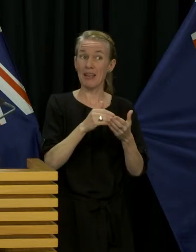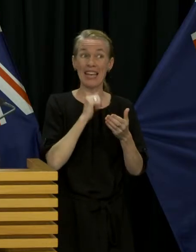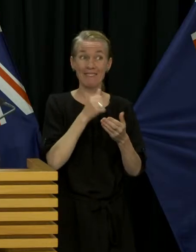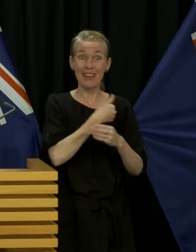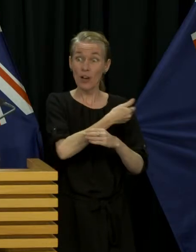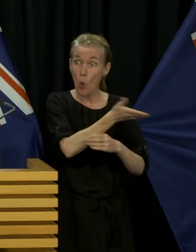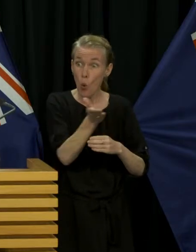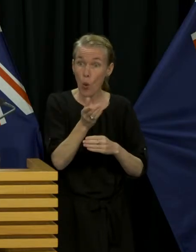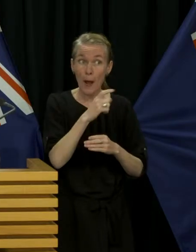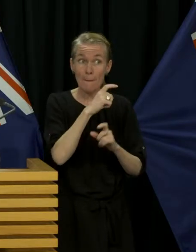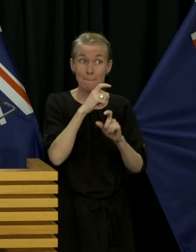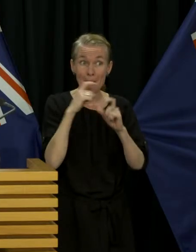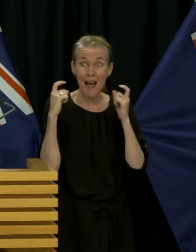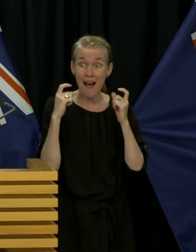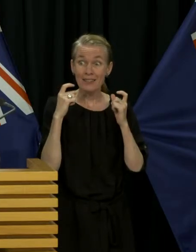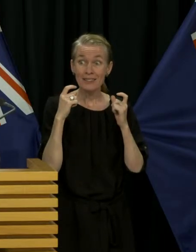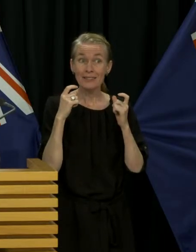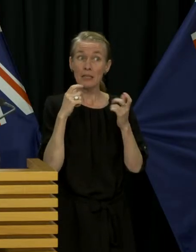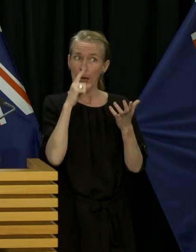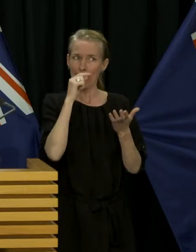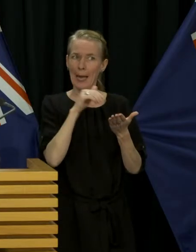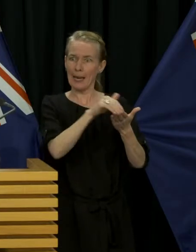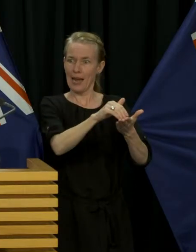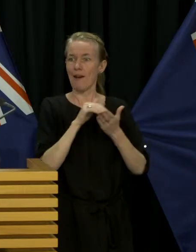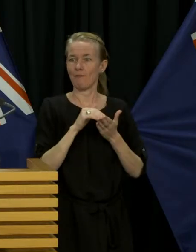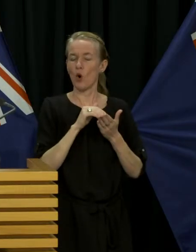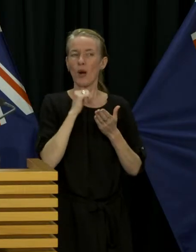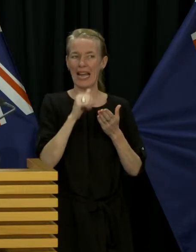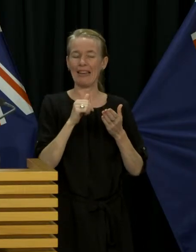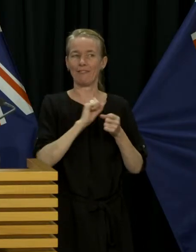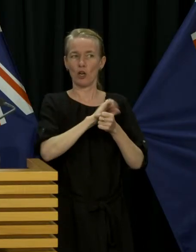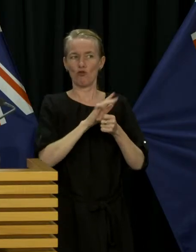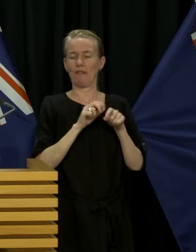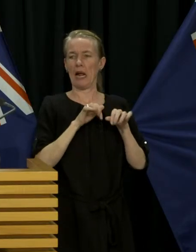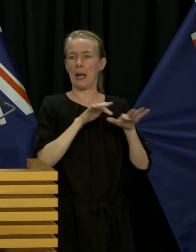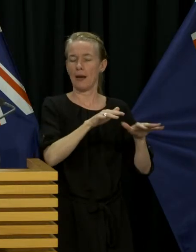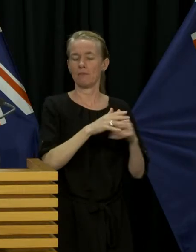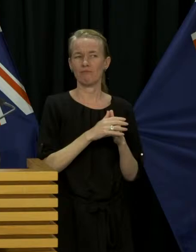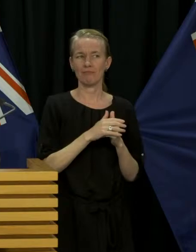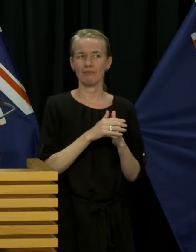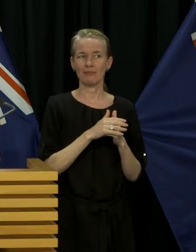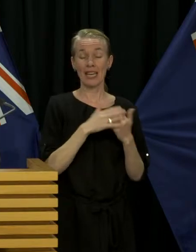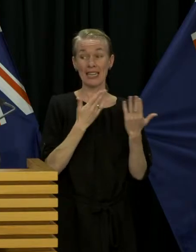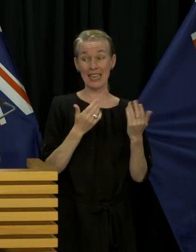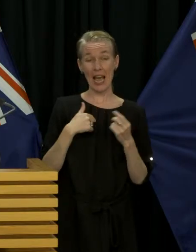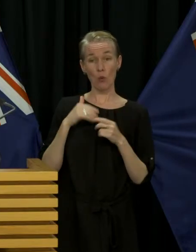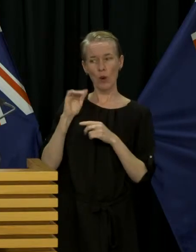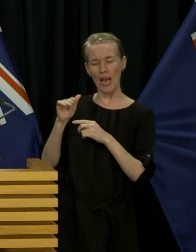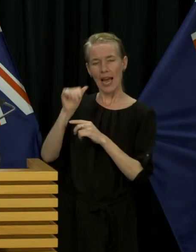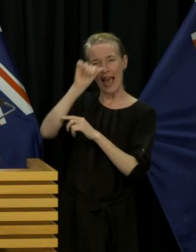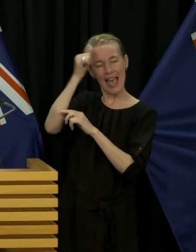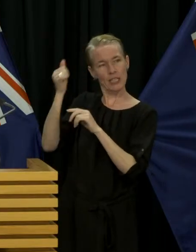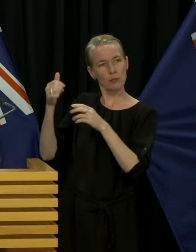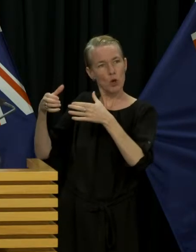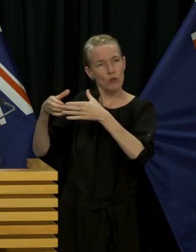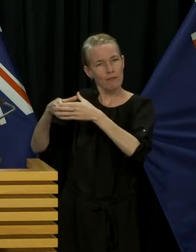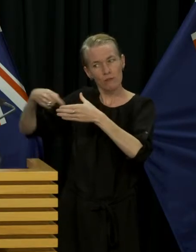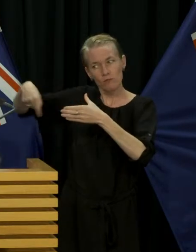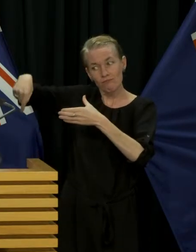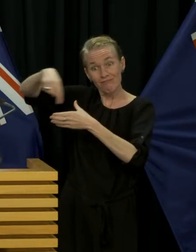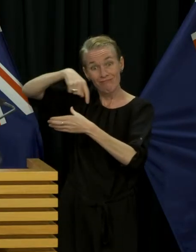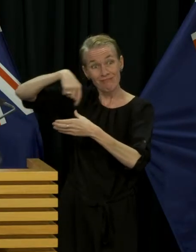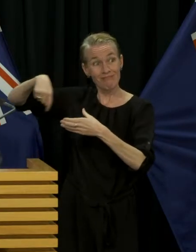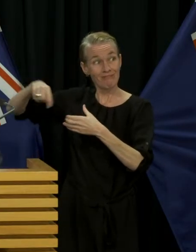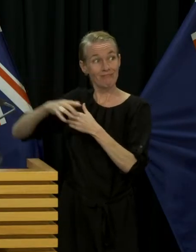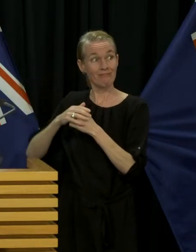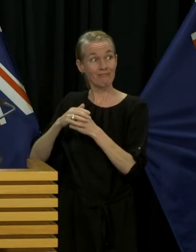can be useful in certain situations. So we've gone back to our technical advisory group, some of the members of which we know have very strong views about